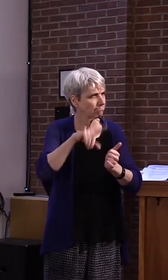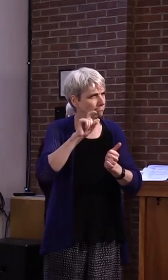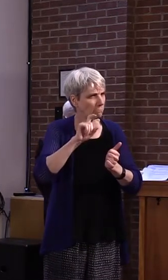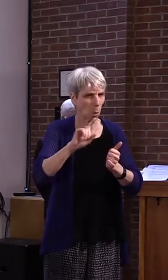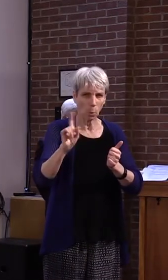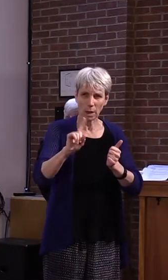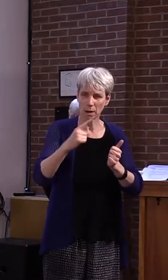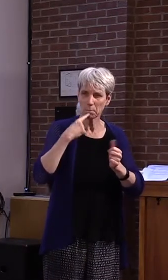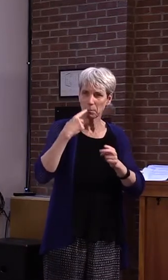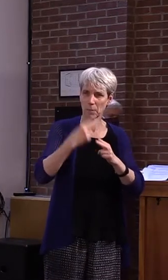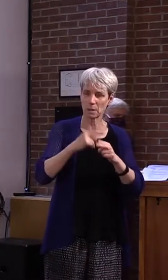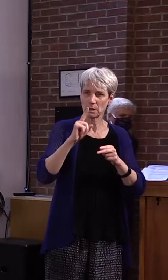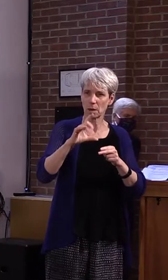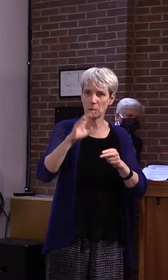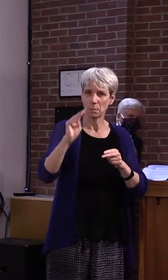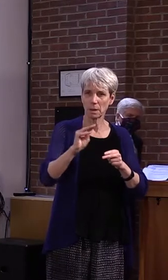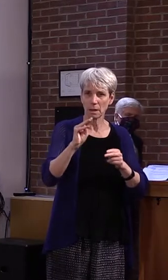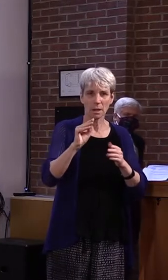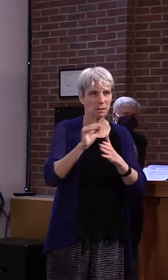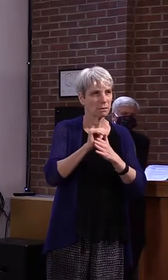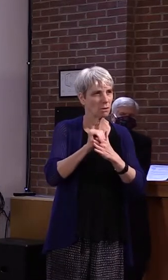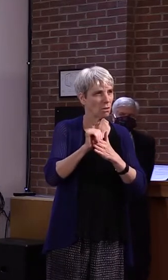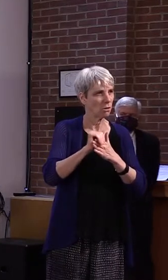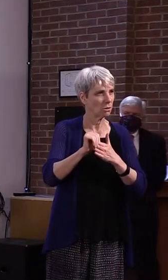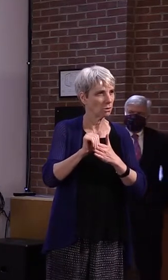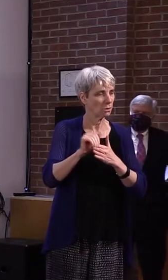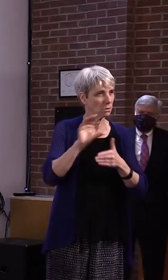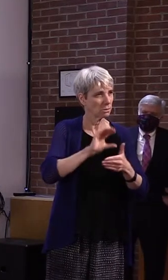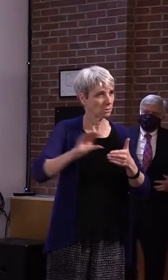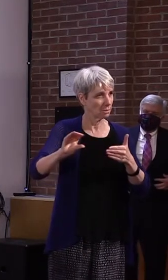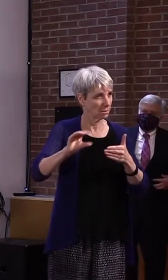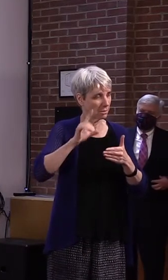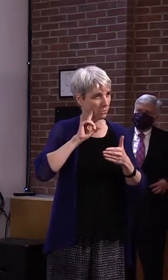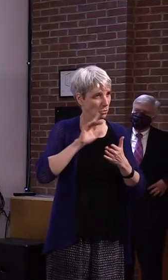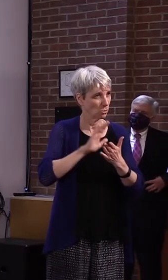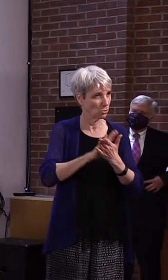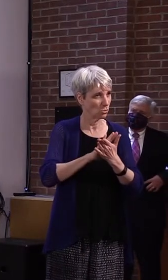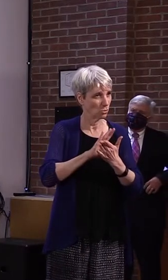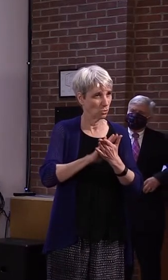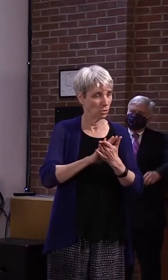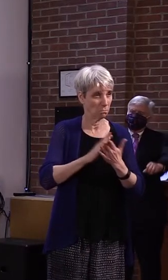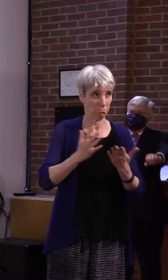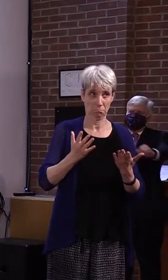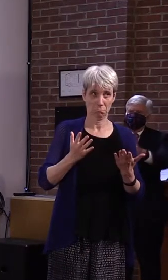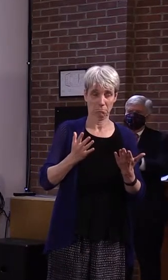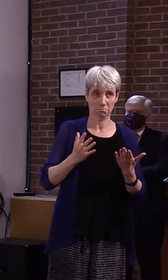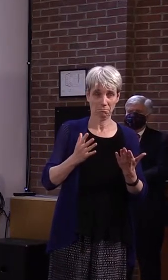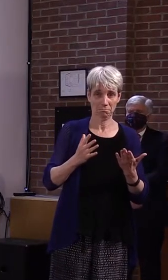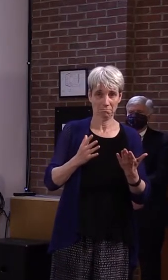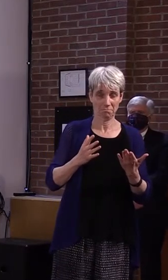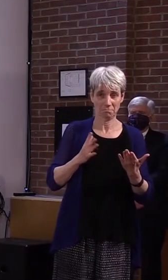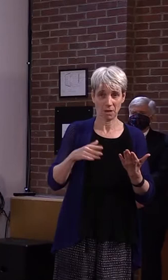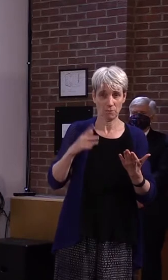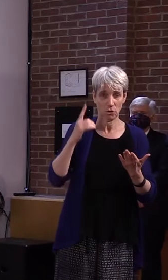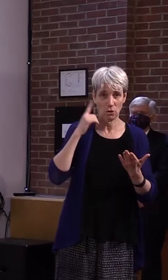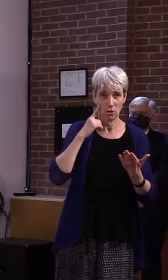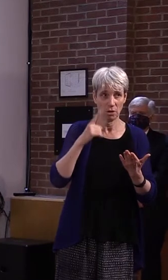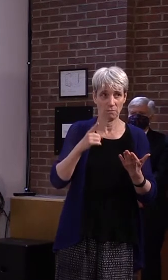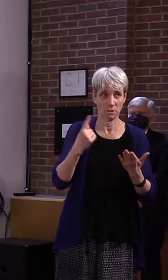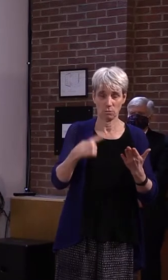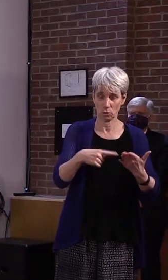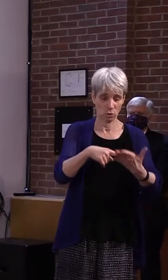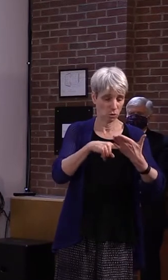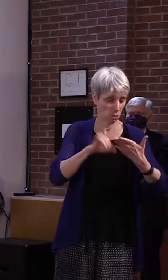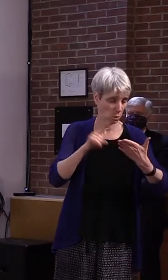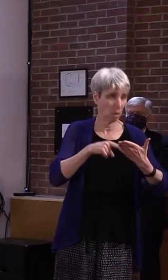they stipulated that they were putting $100 million aside for education, I could comment further. But